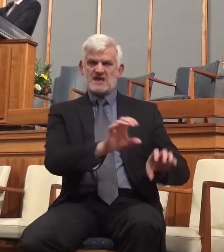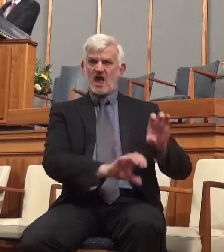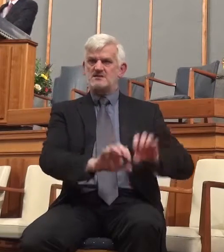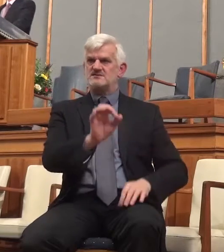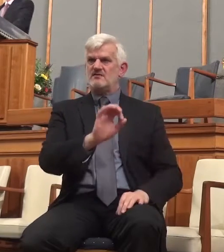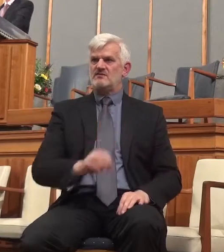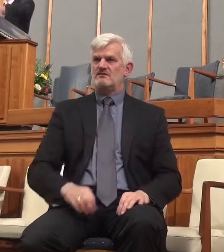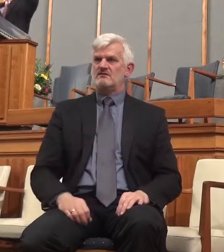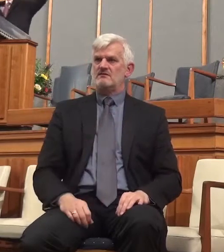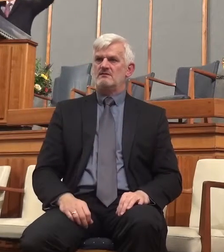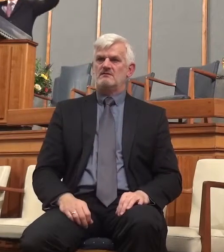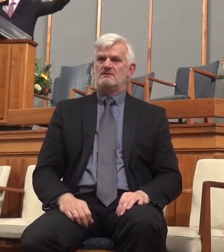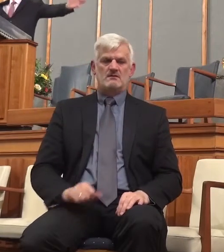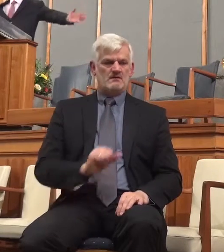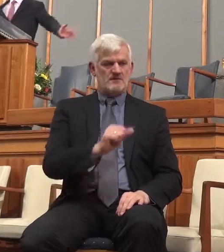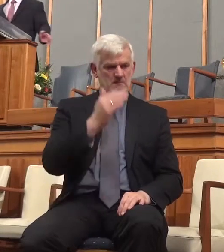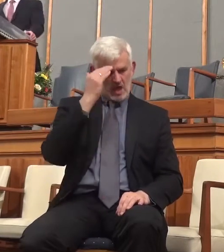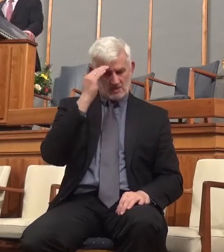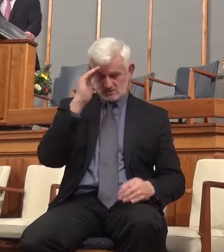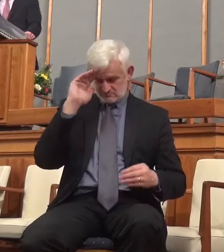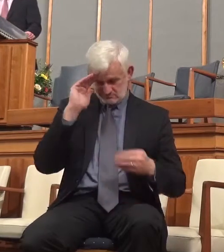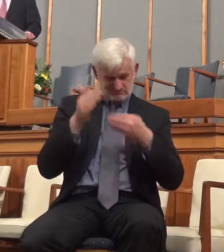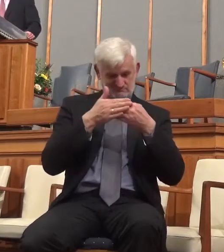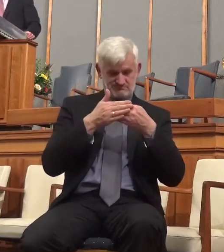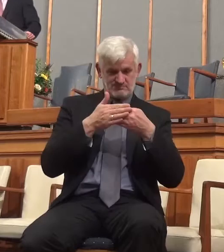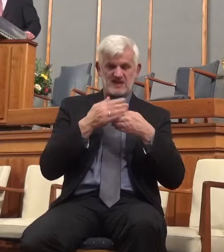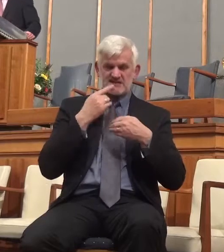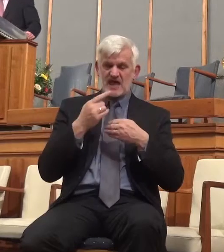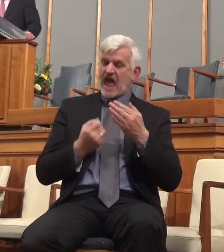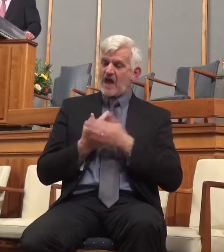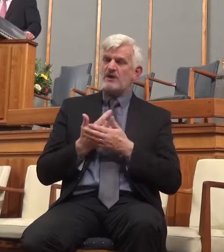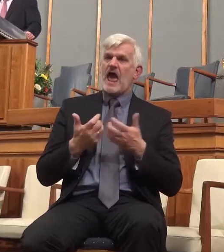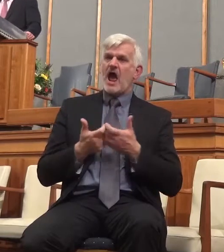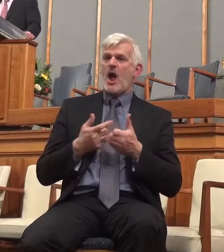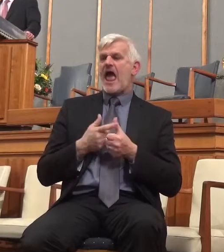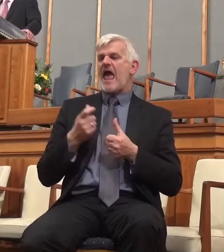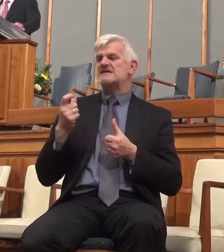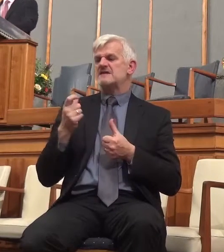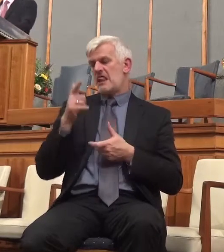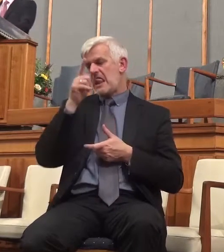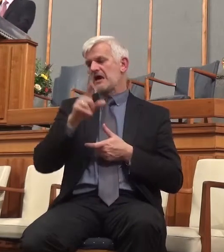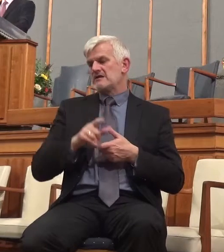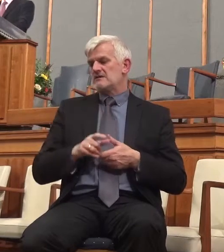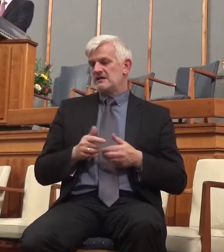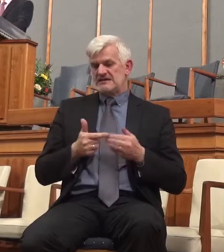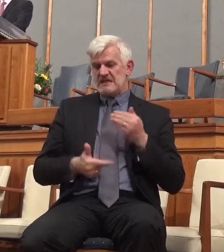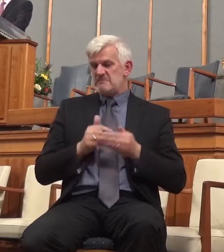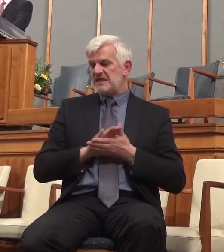no purpose. Everything has happened by sheer accident and chance. There is no deeper